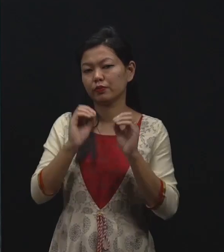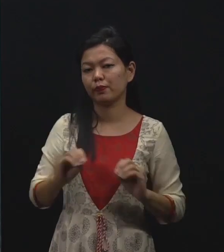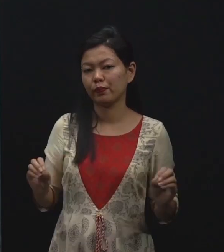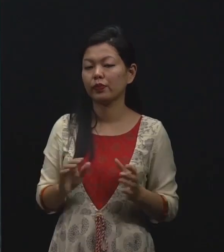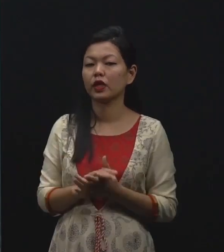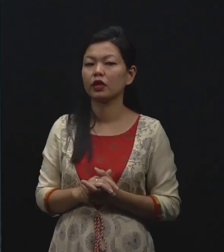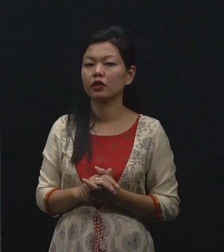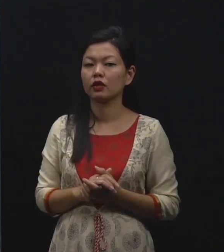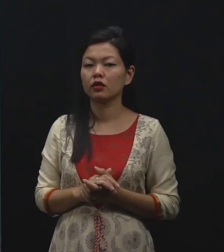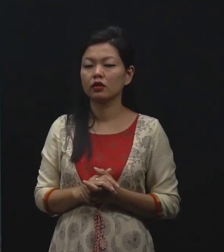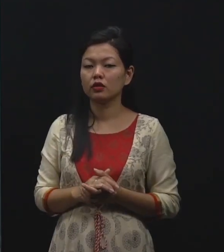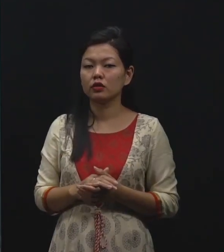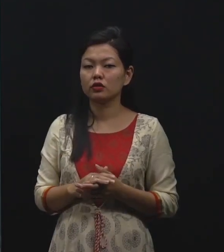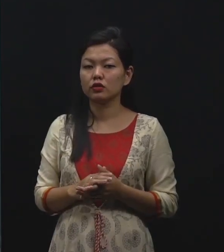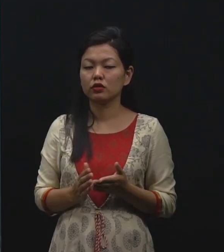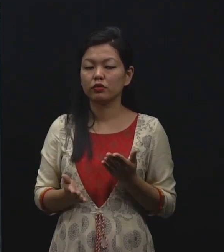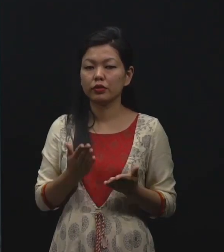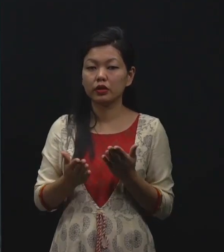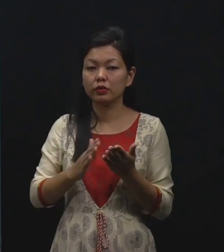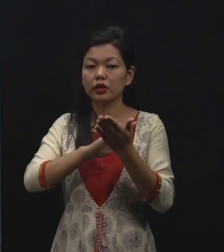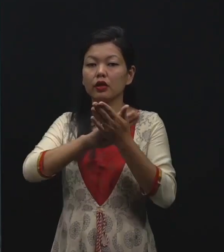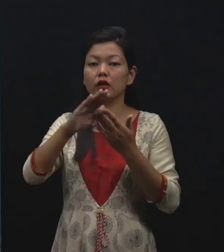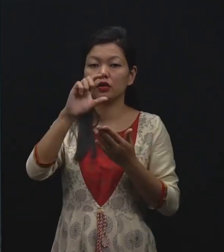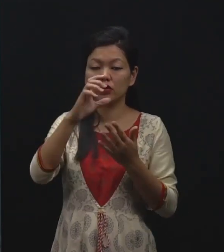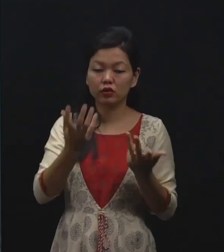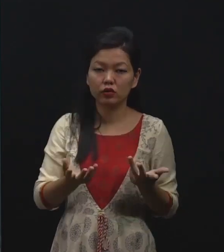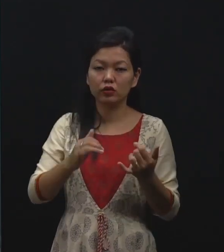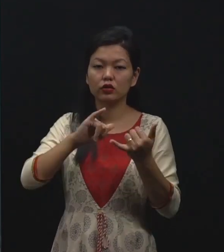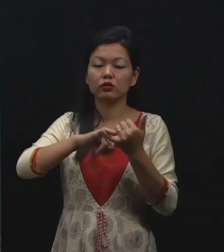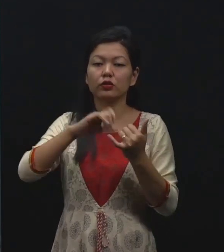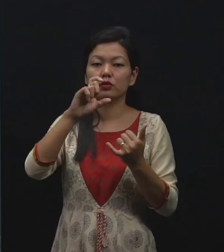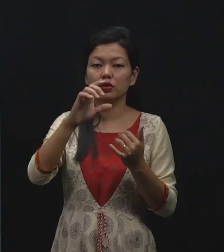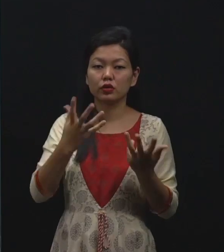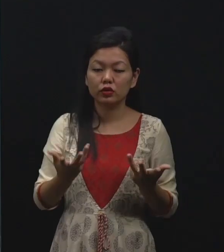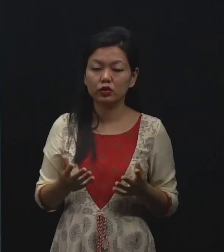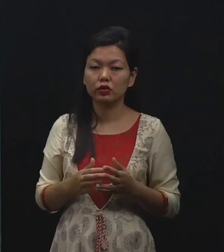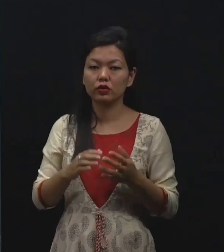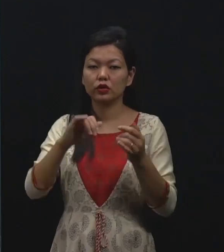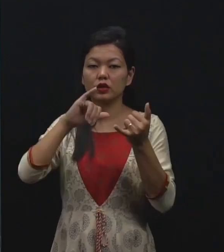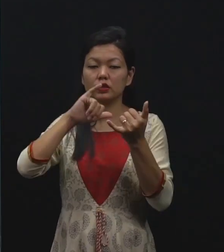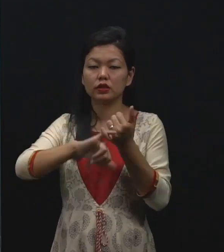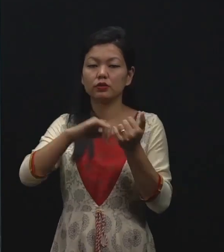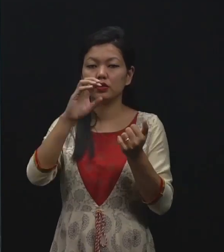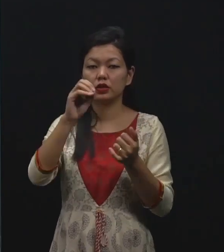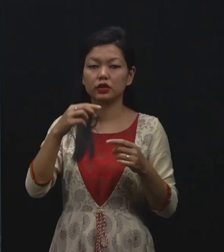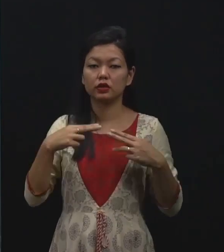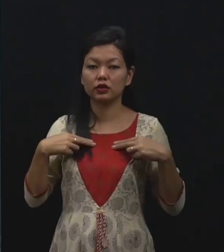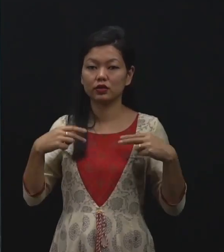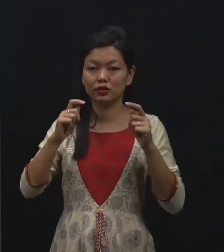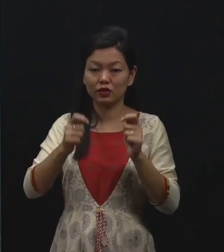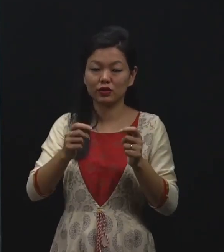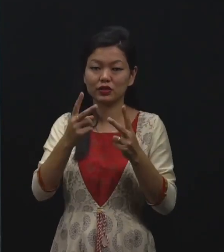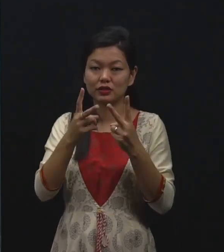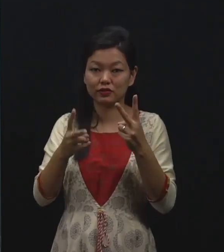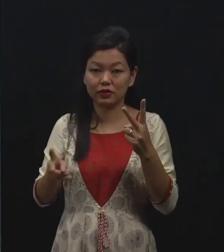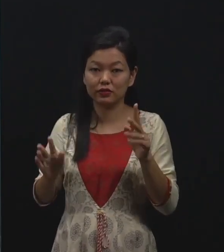it could be a High Court, or it could be a subordinate courts, all right? Now here the role of the courts, okay? Citing an example